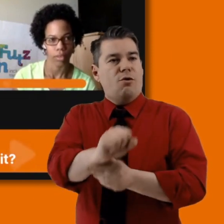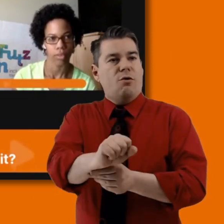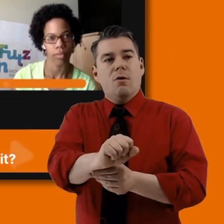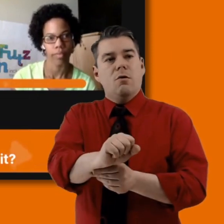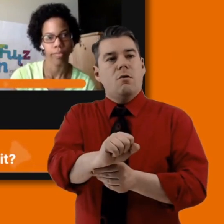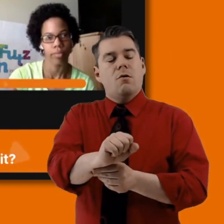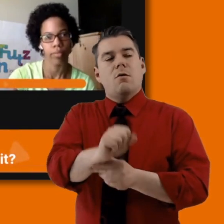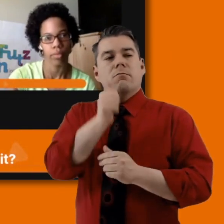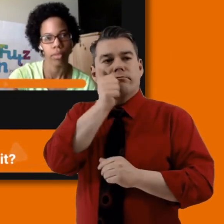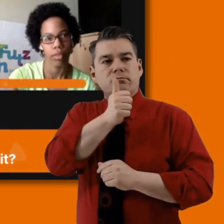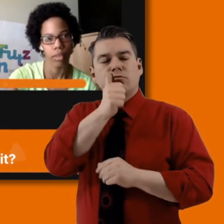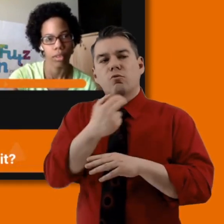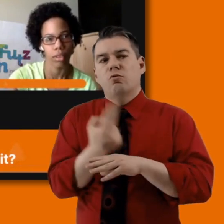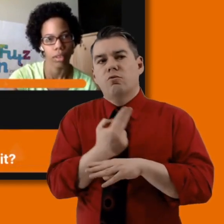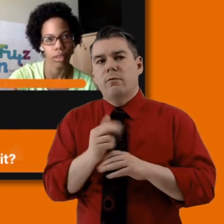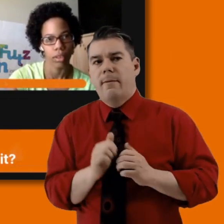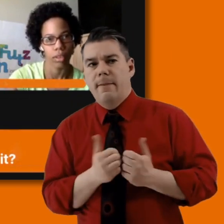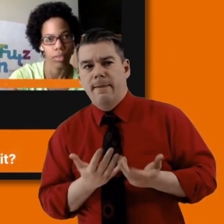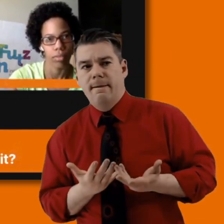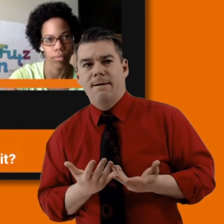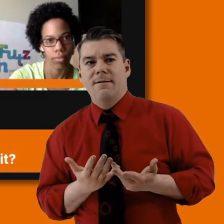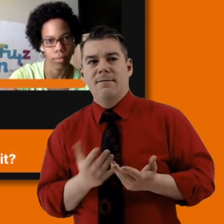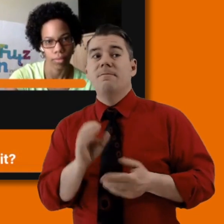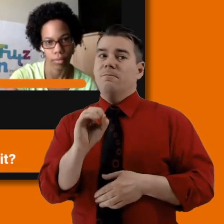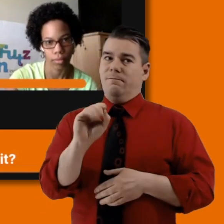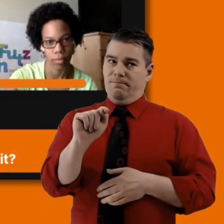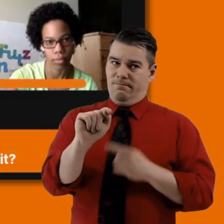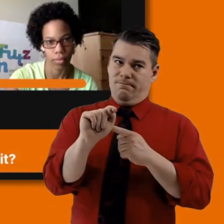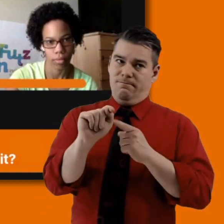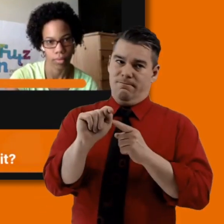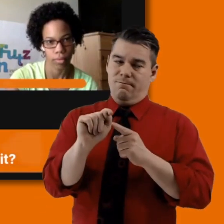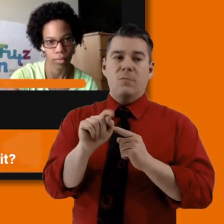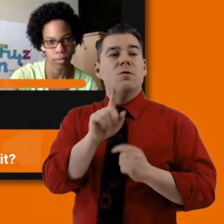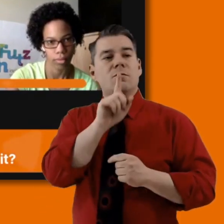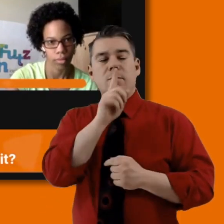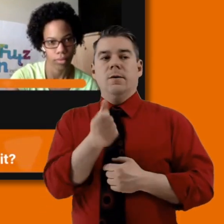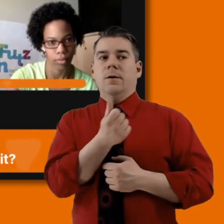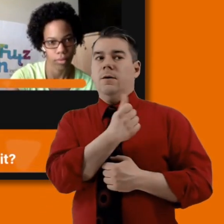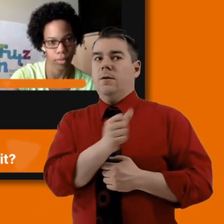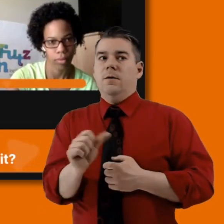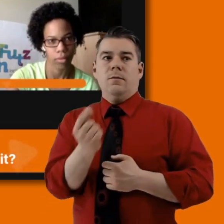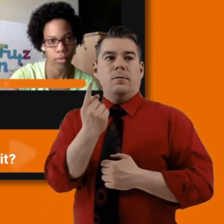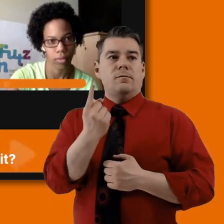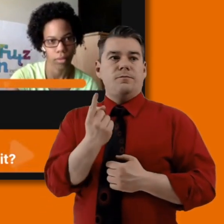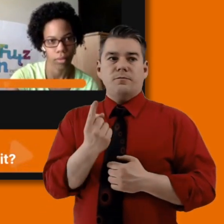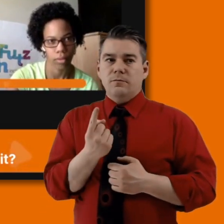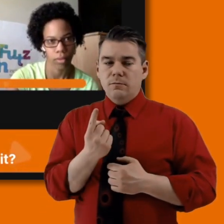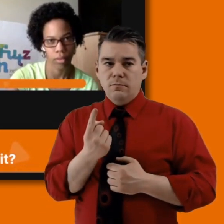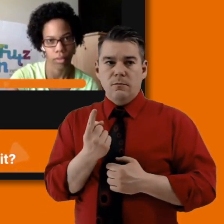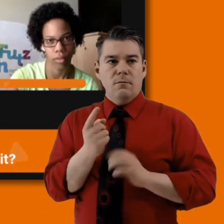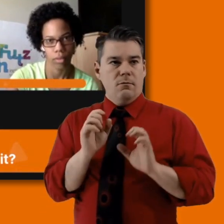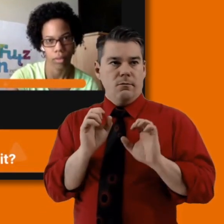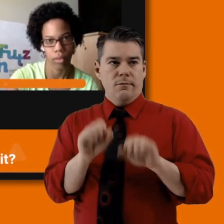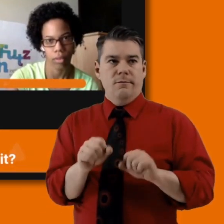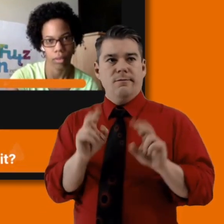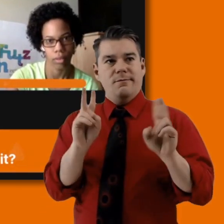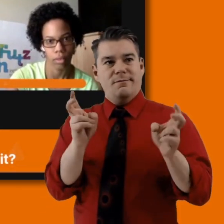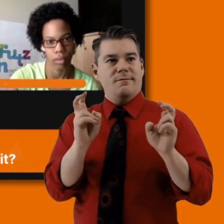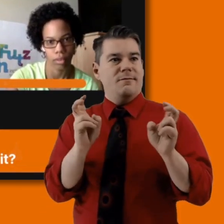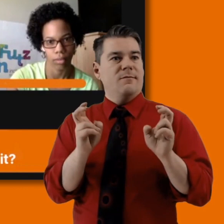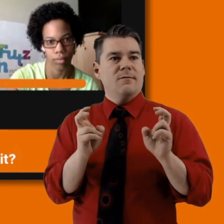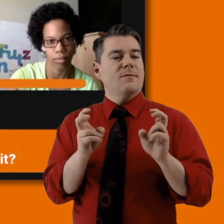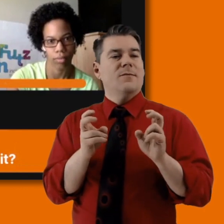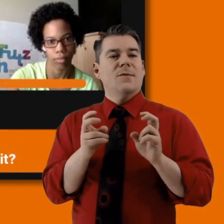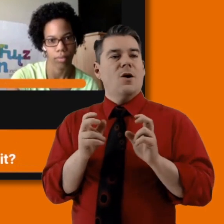a holistic approach is OT. So really anyone can be an OT service